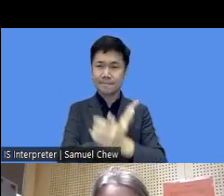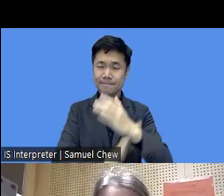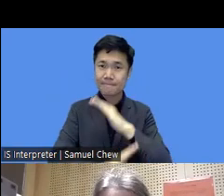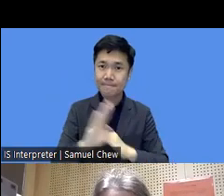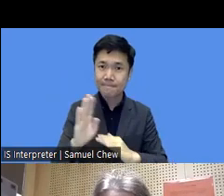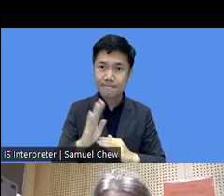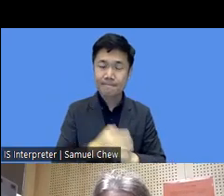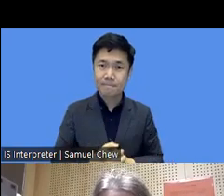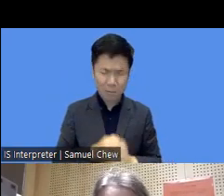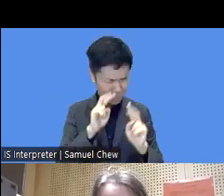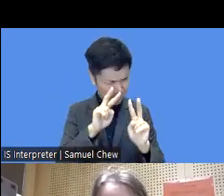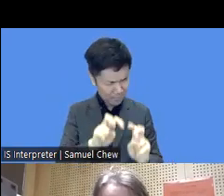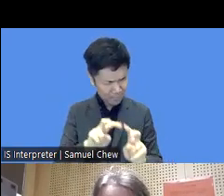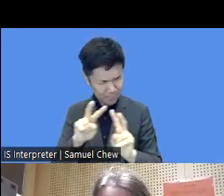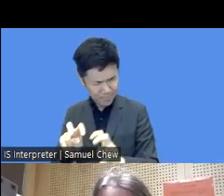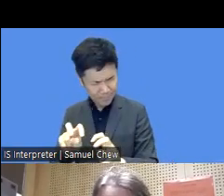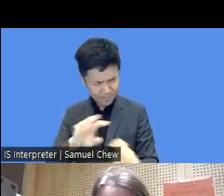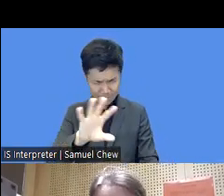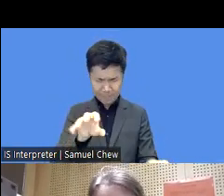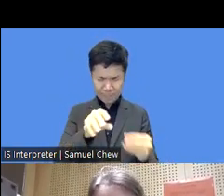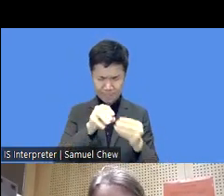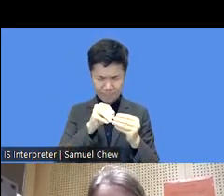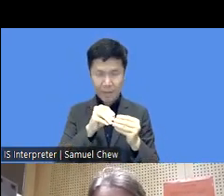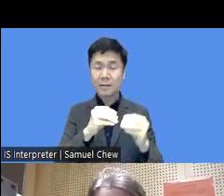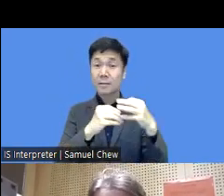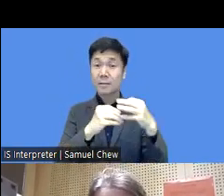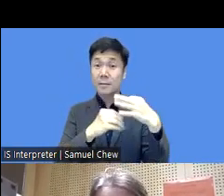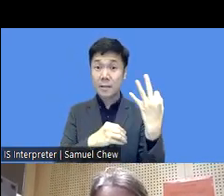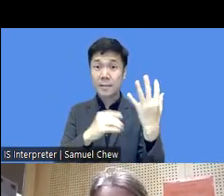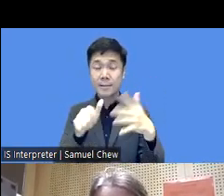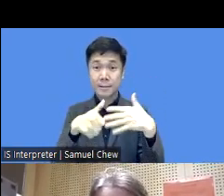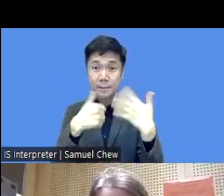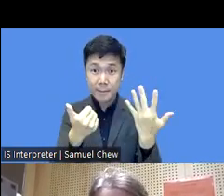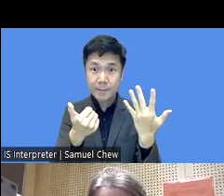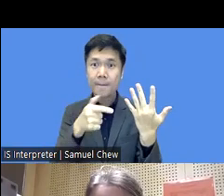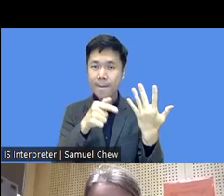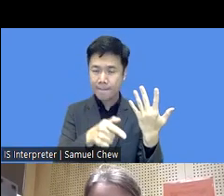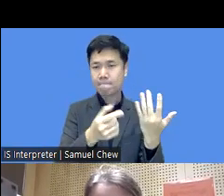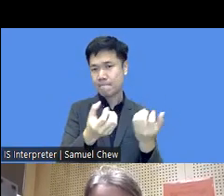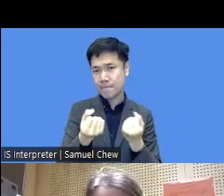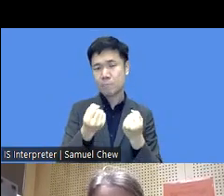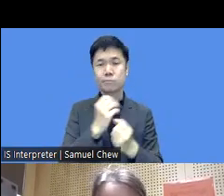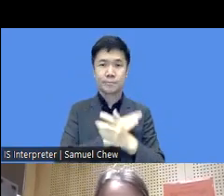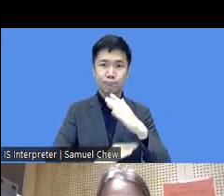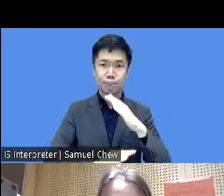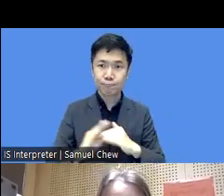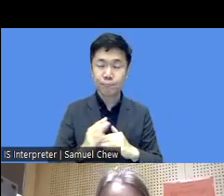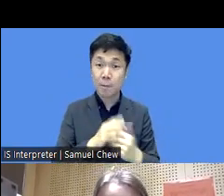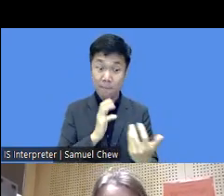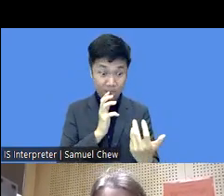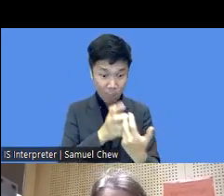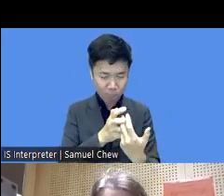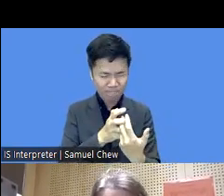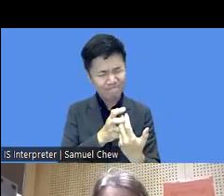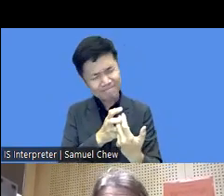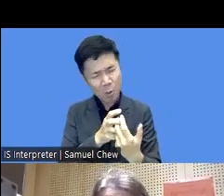find 36 that indicated disability. So disability sensitive or auto-focused,